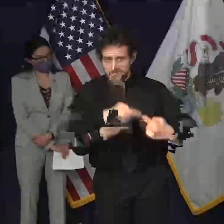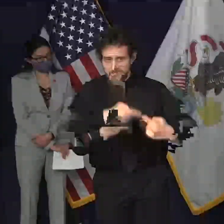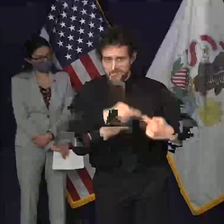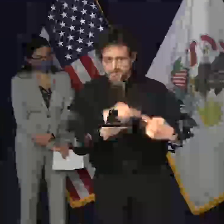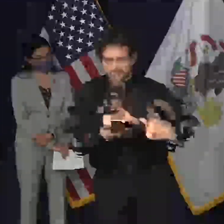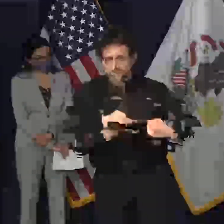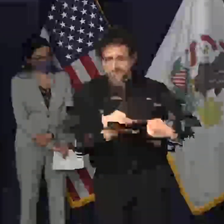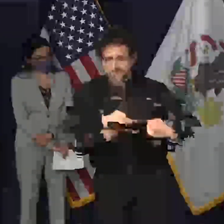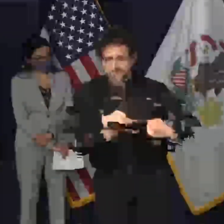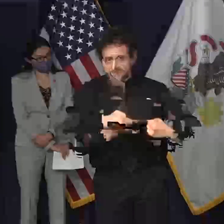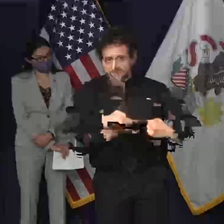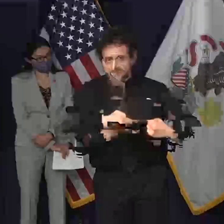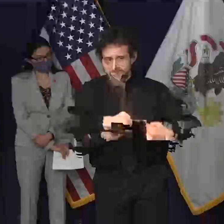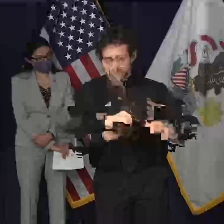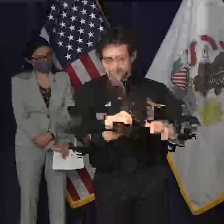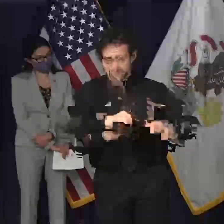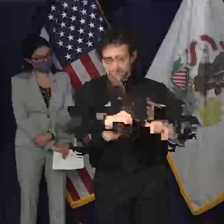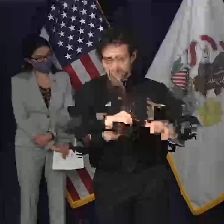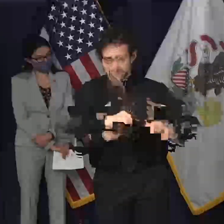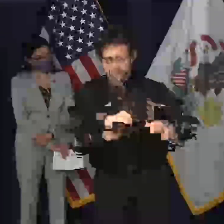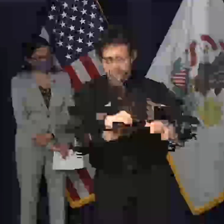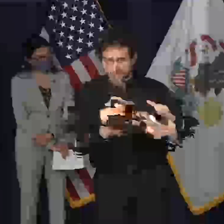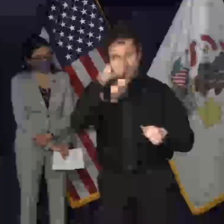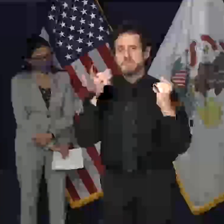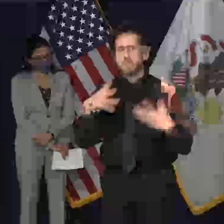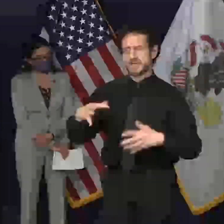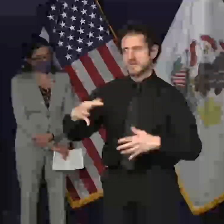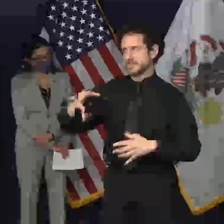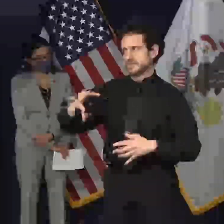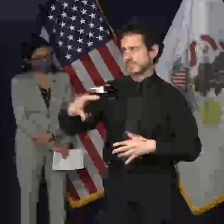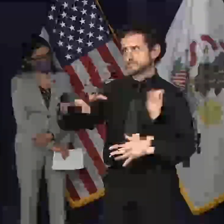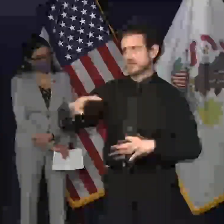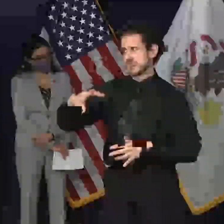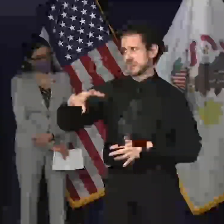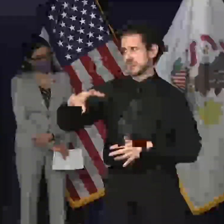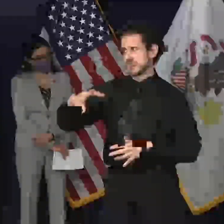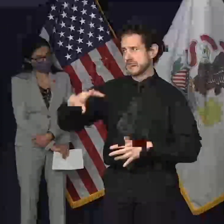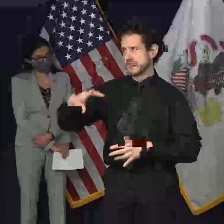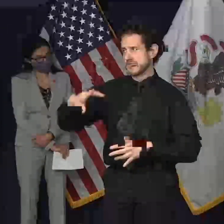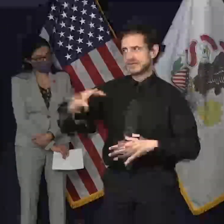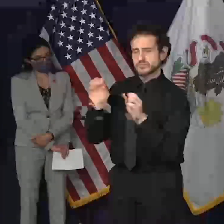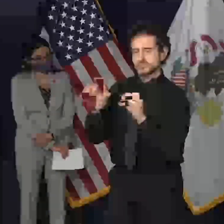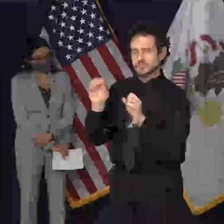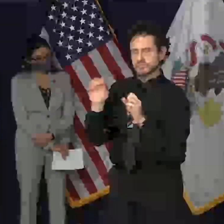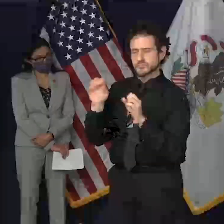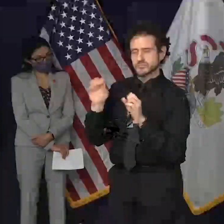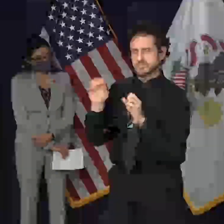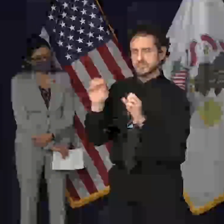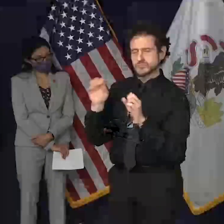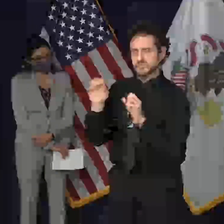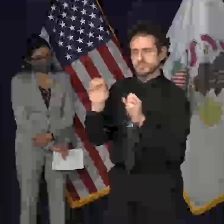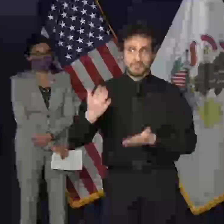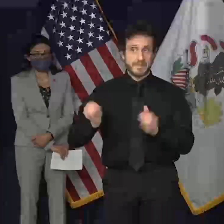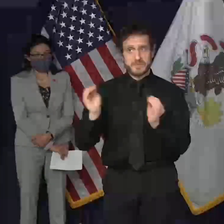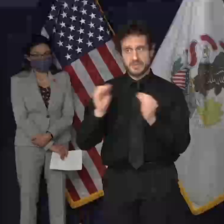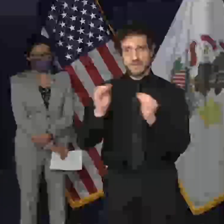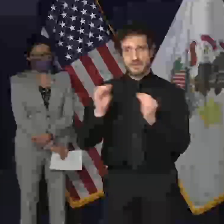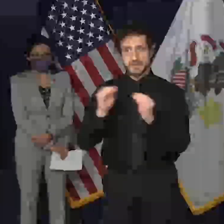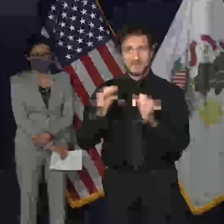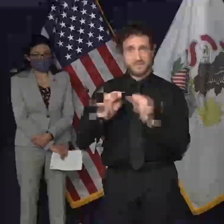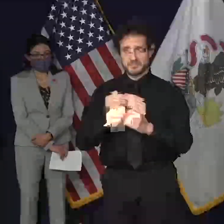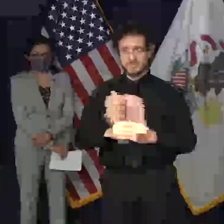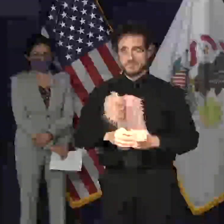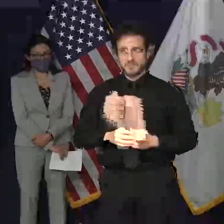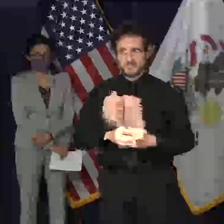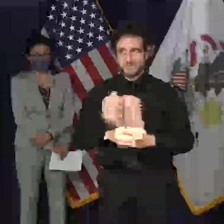the many applications have been processed, 800,000 applications or more, and the numbers